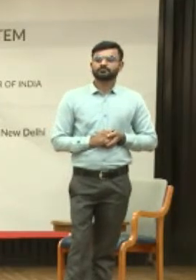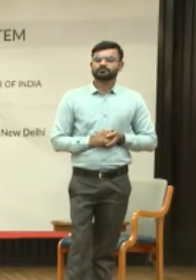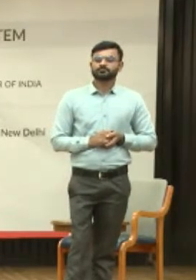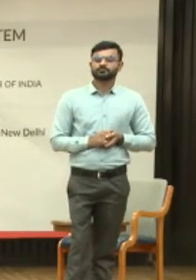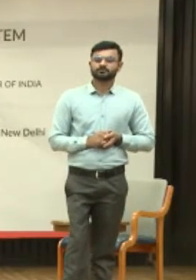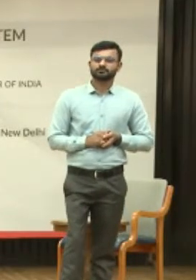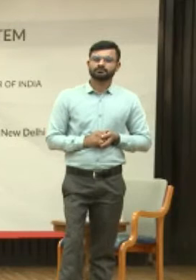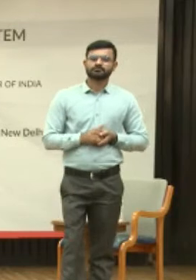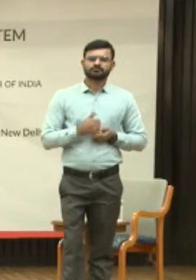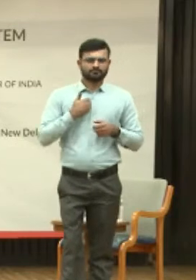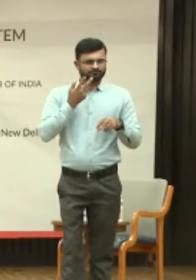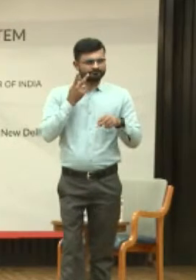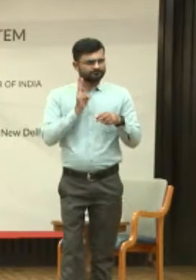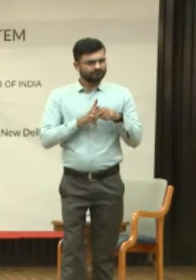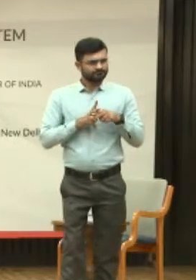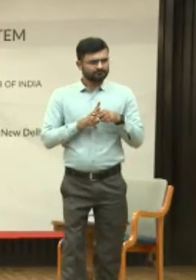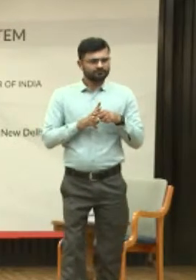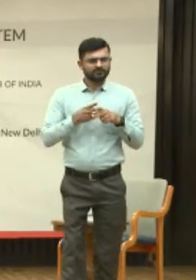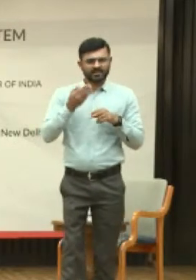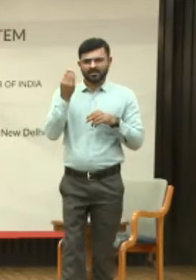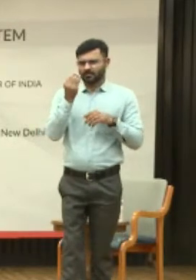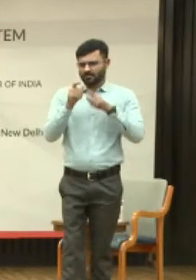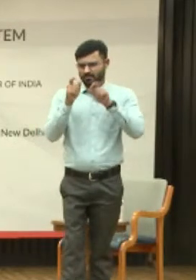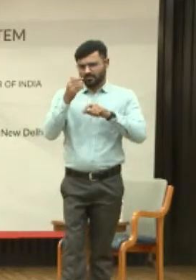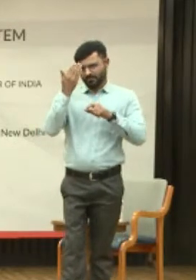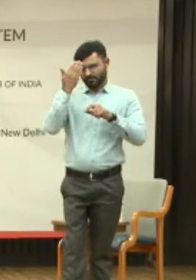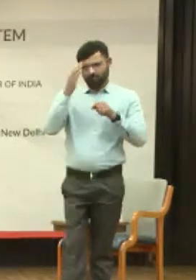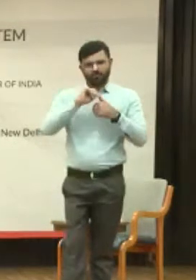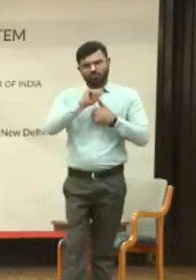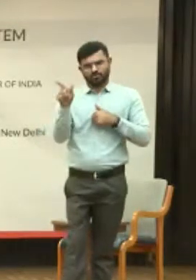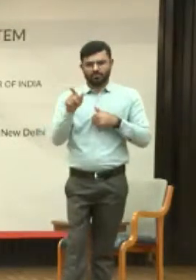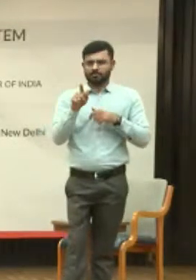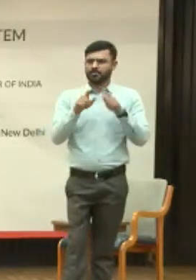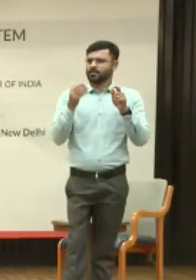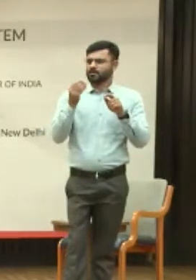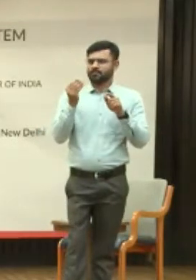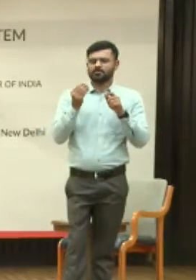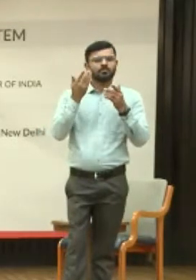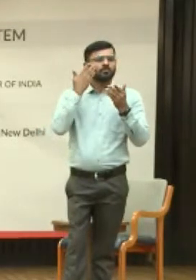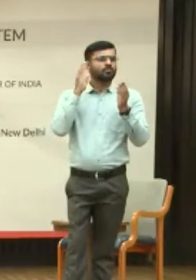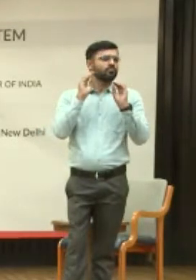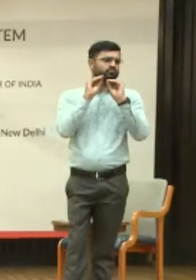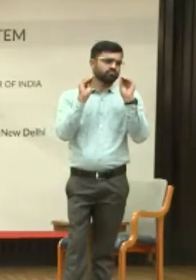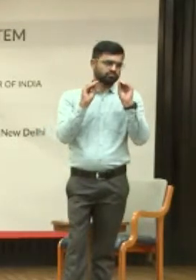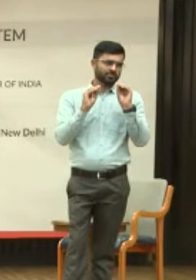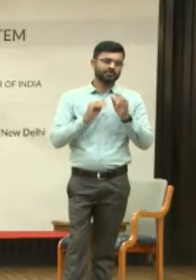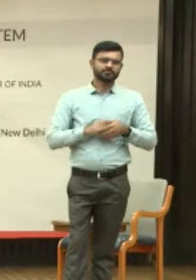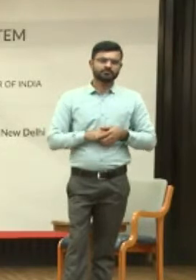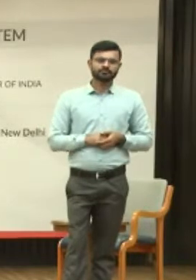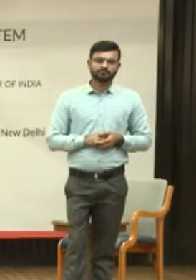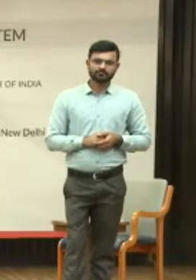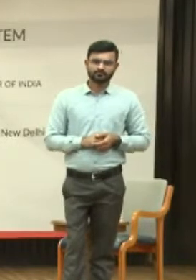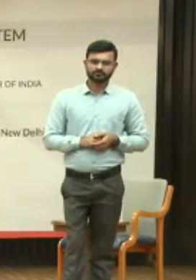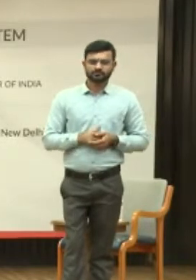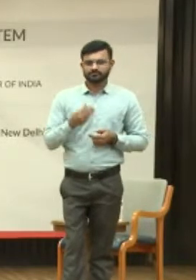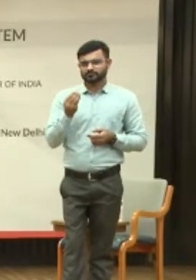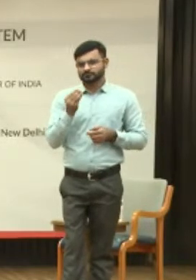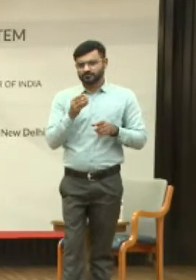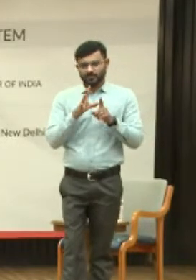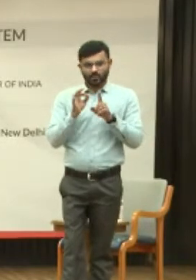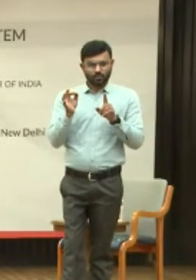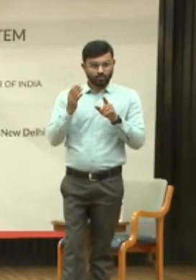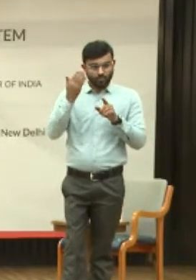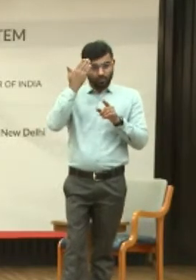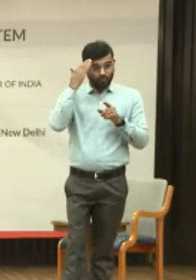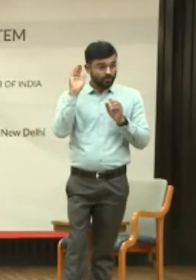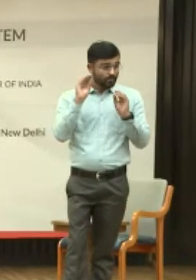I'm certain very few people, I don't know about Orgo, I suspect even Orgo doesn't know this. I'm certain you do not